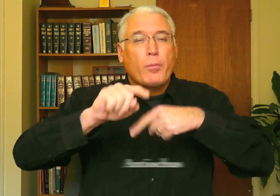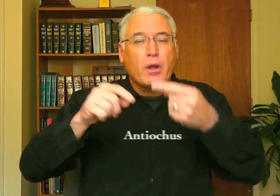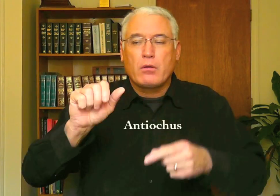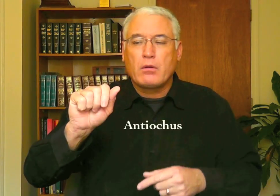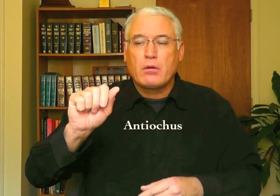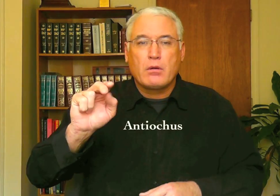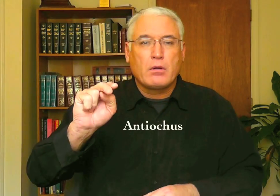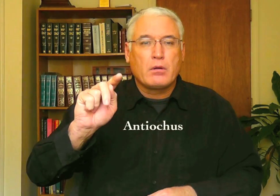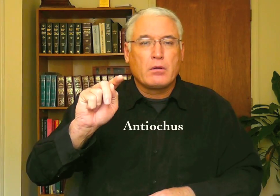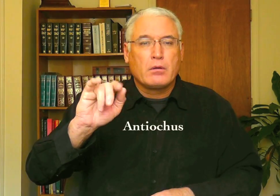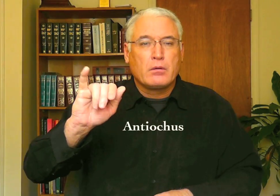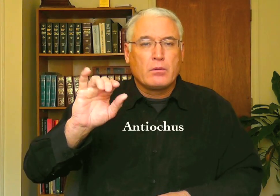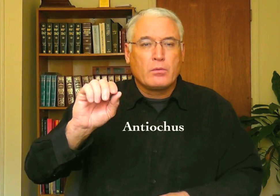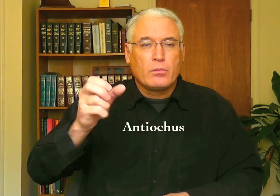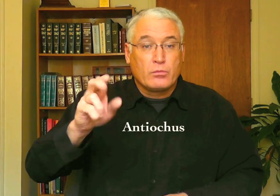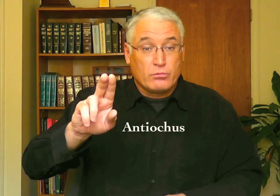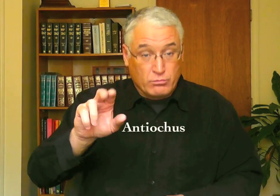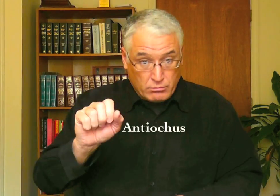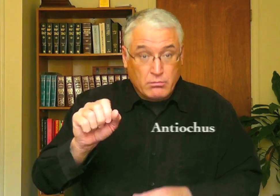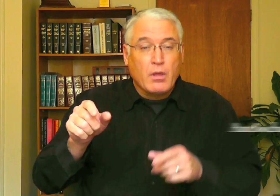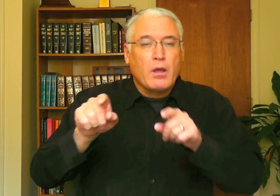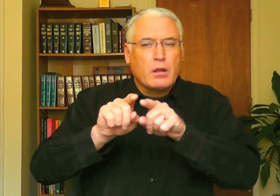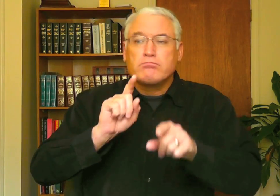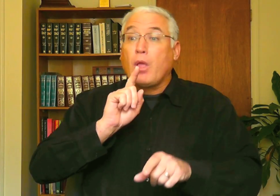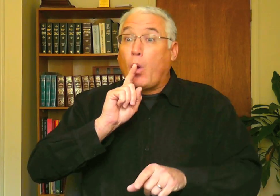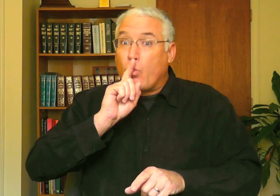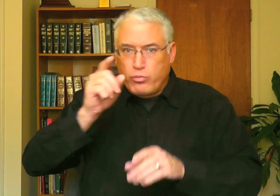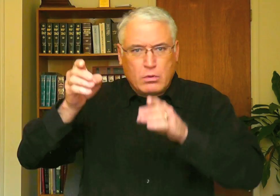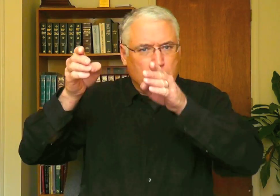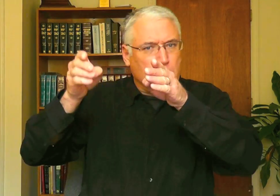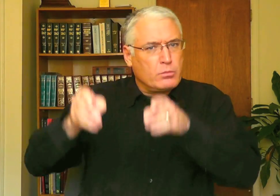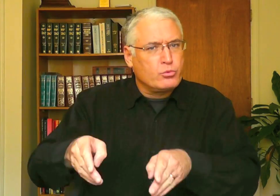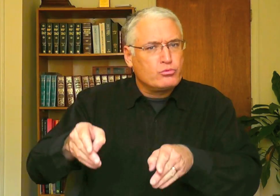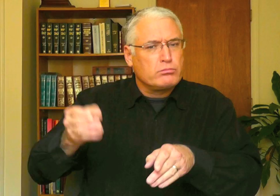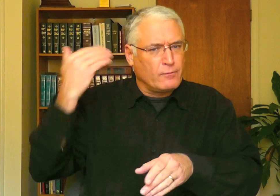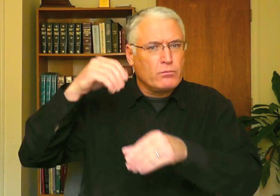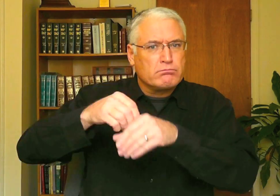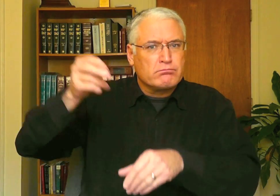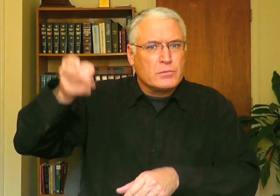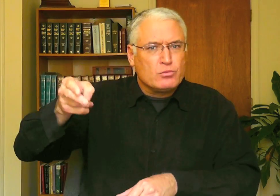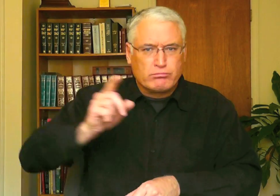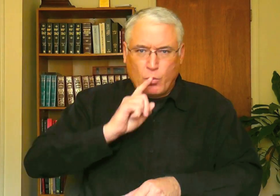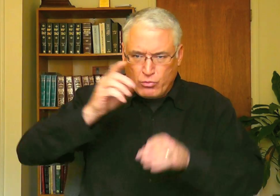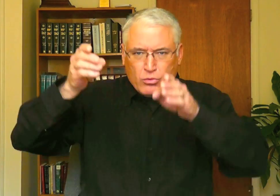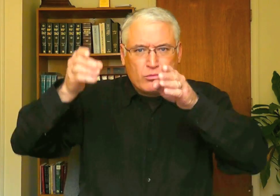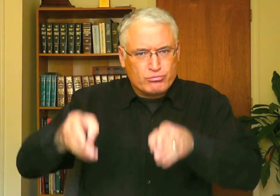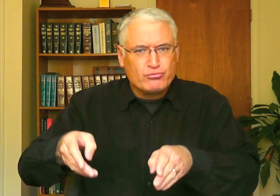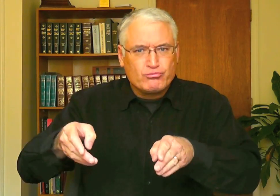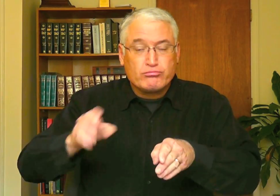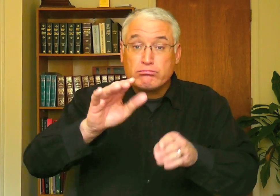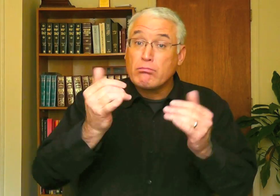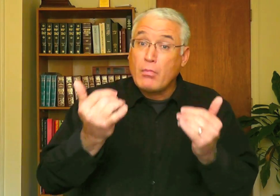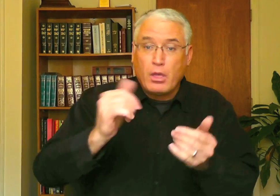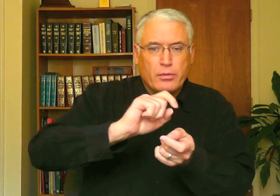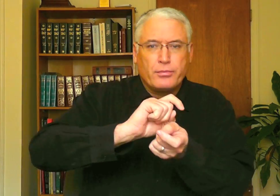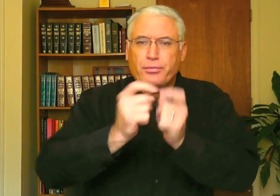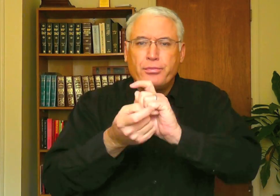that Daniel is foreseeing Antiochus, the same person that he talked about before in history,